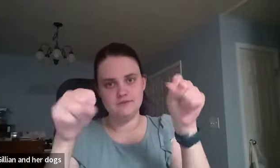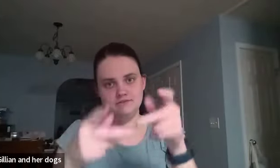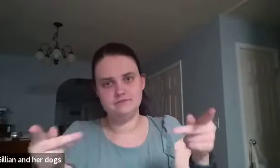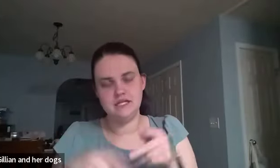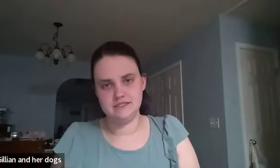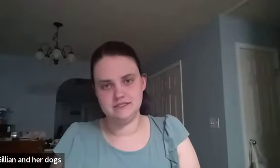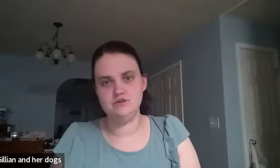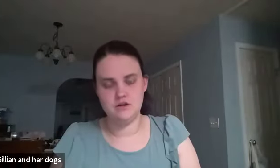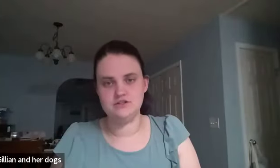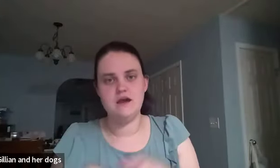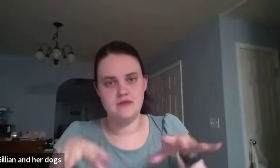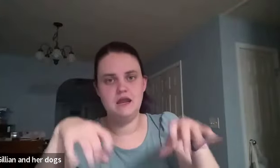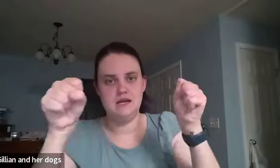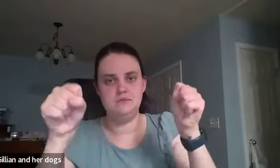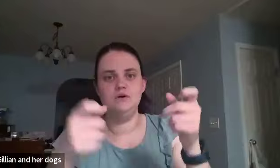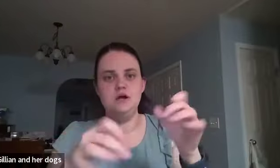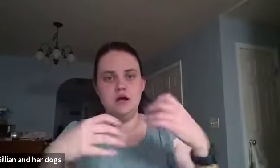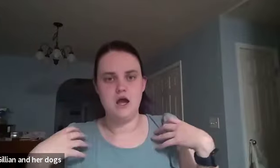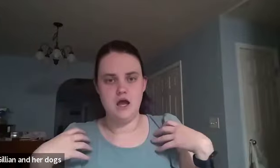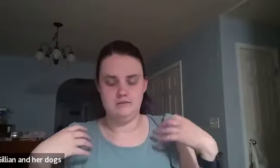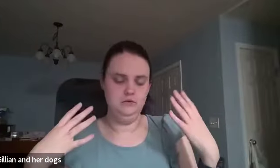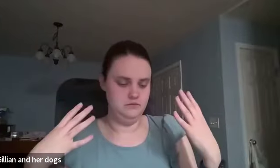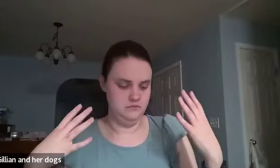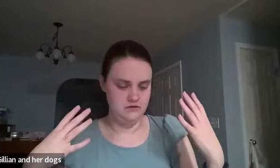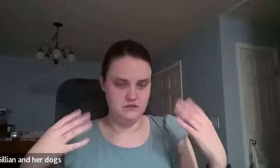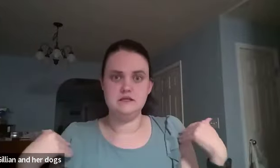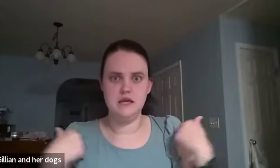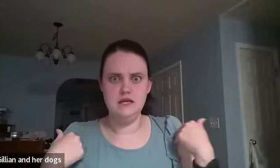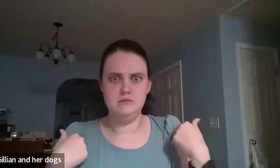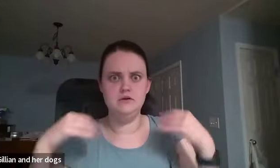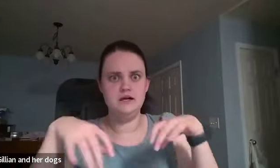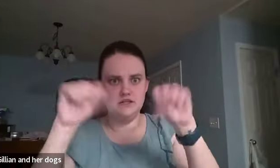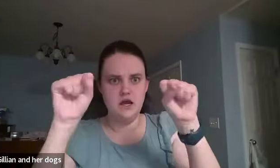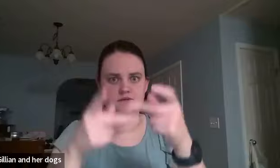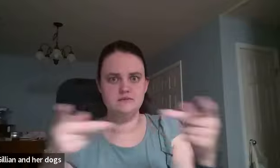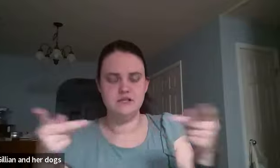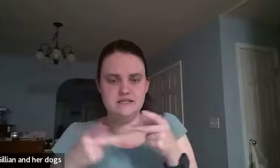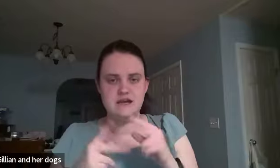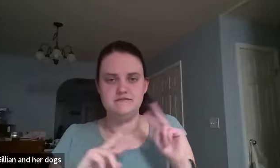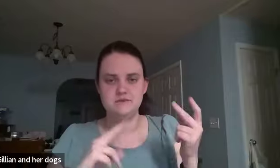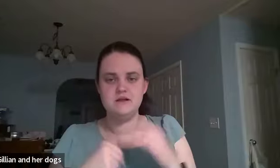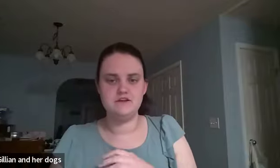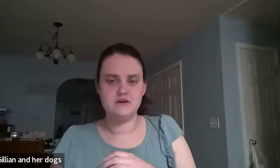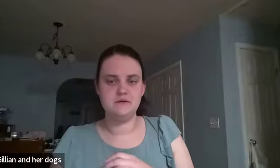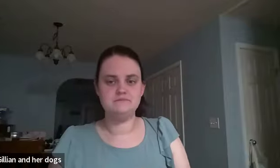adopt place. You can also add that animal. Oh my goodness, animal adopt place. I flipped my letters on me.